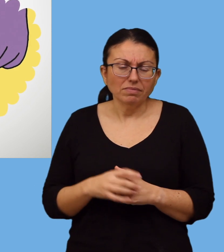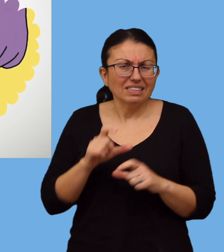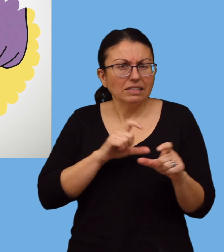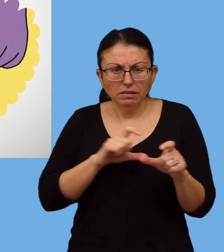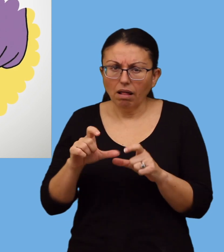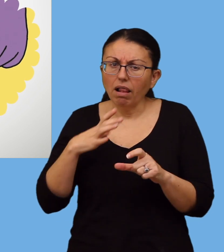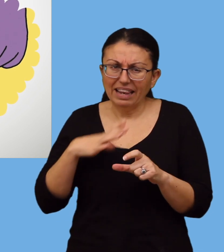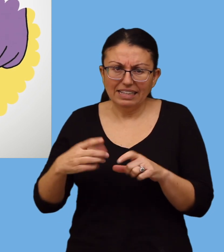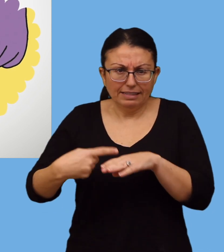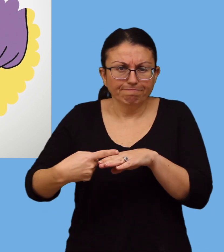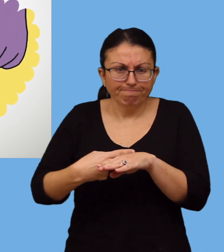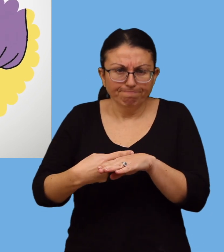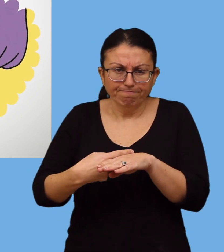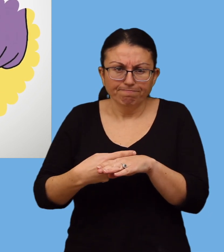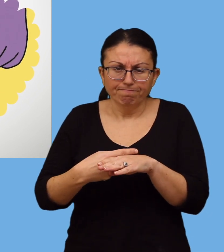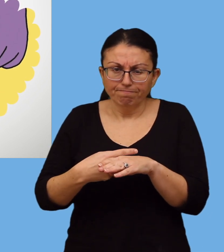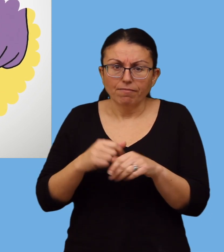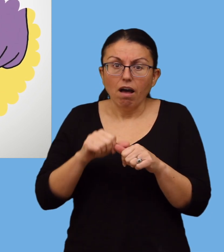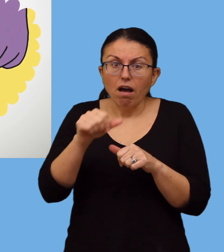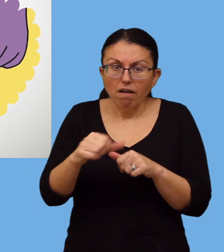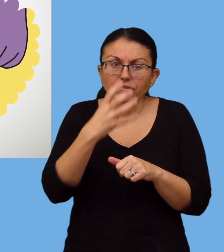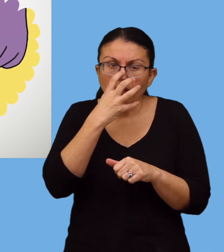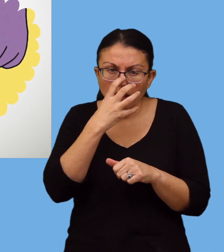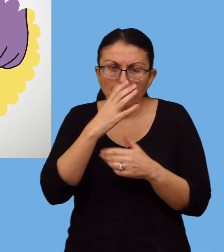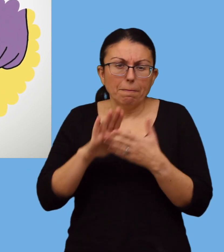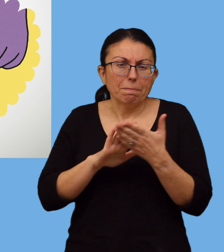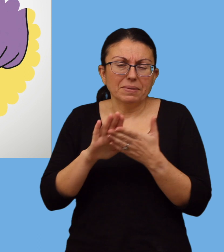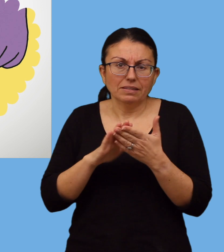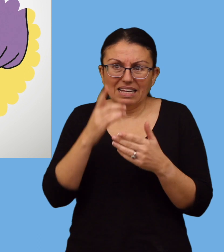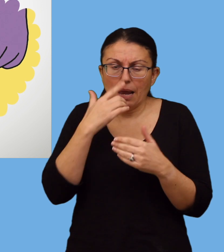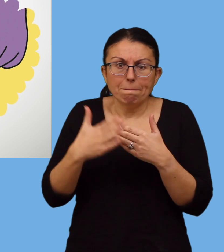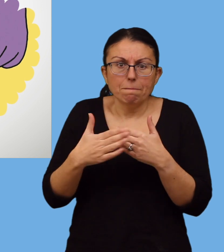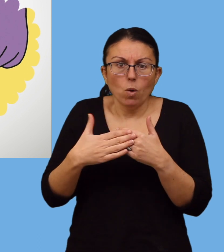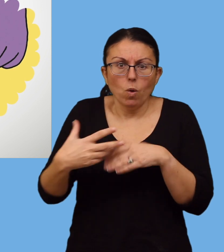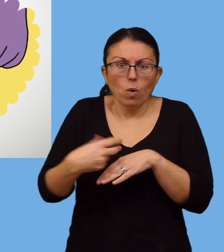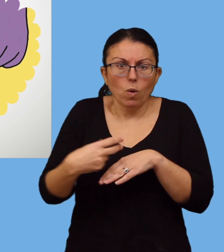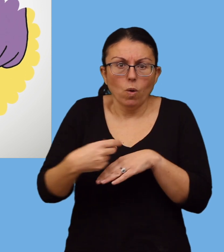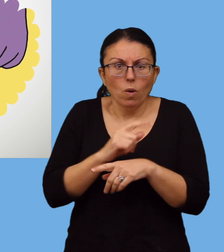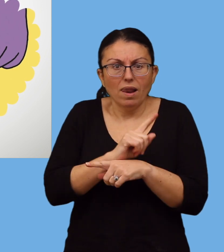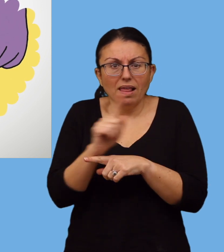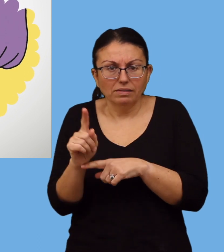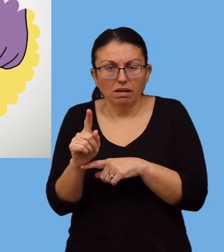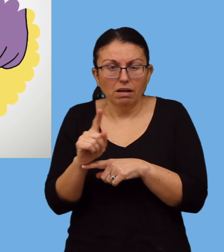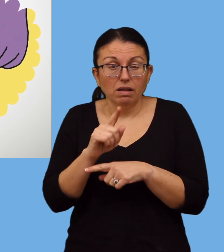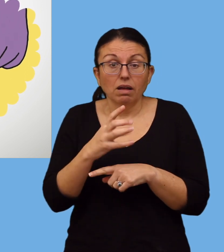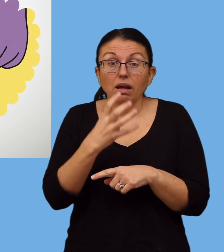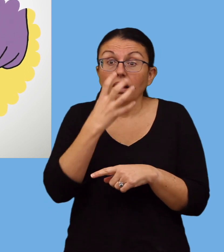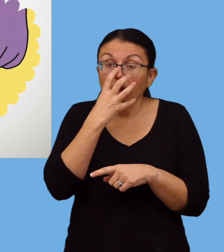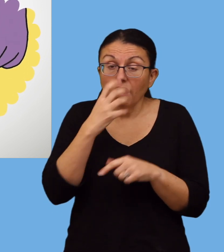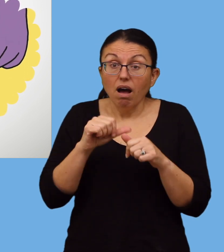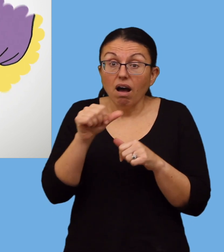You still need the tiny tube in your hand after the mask in case you need more medicines later, but you can't feel anything after